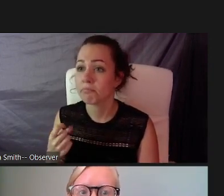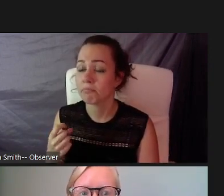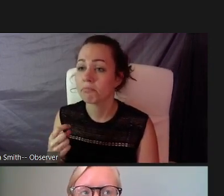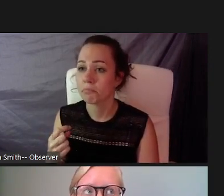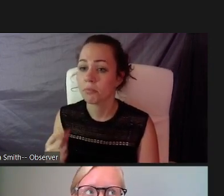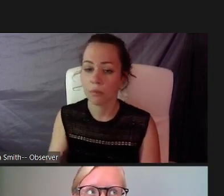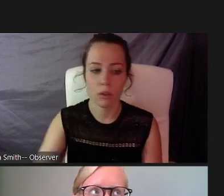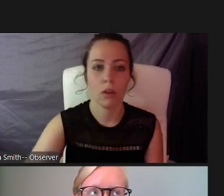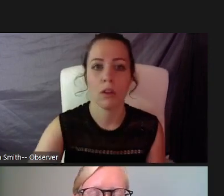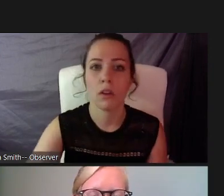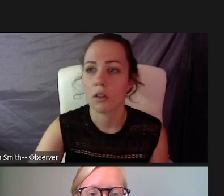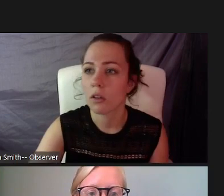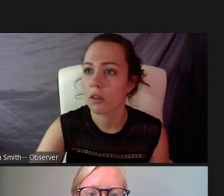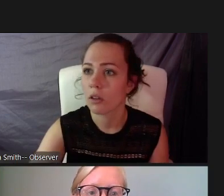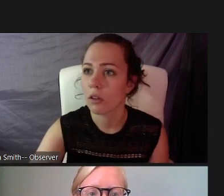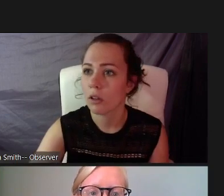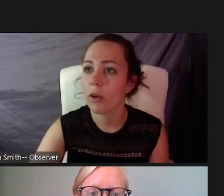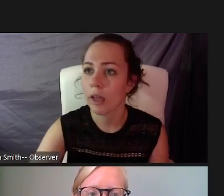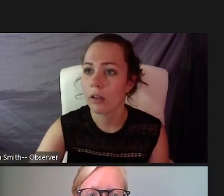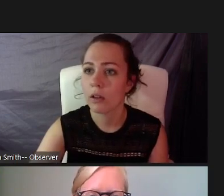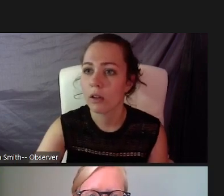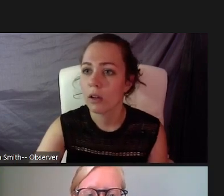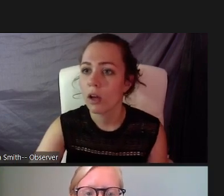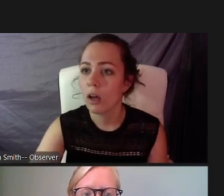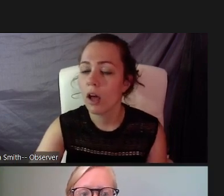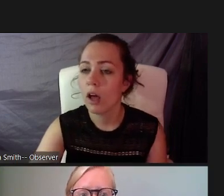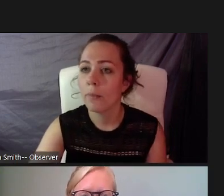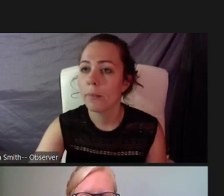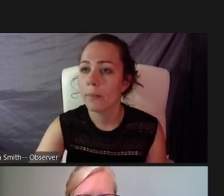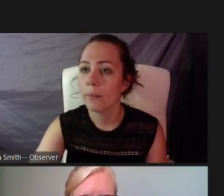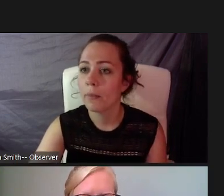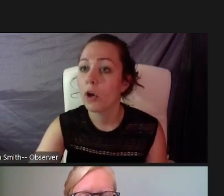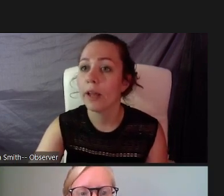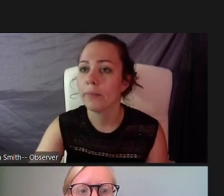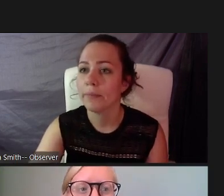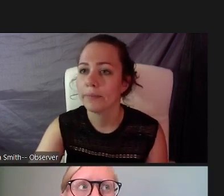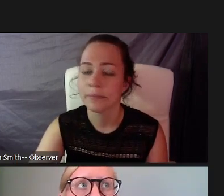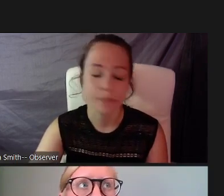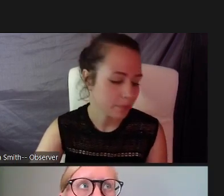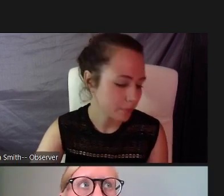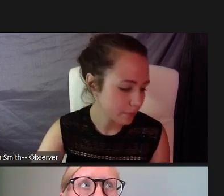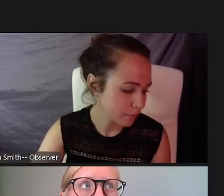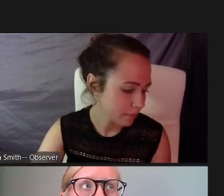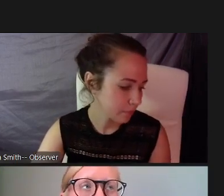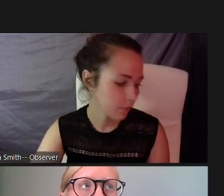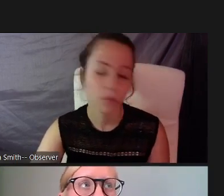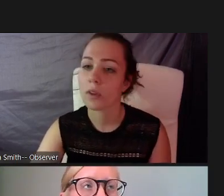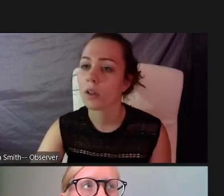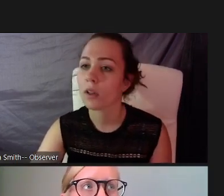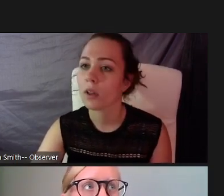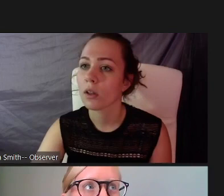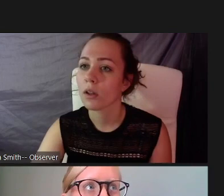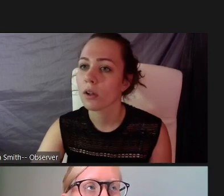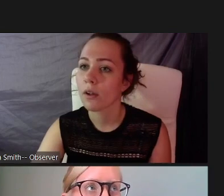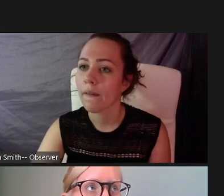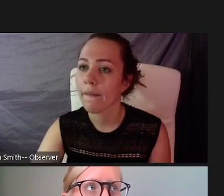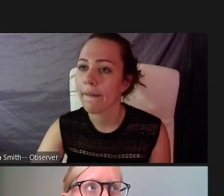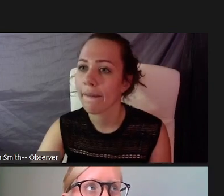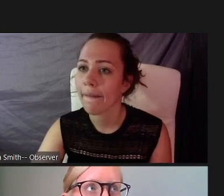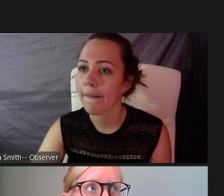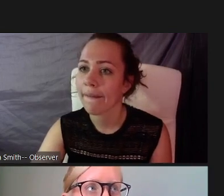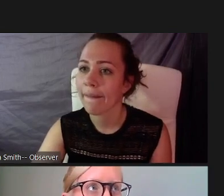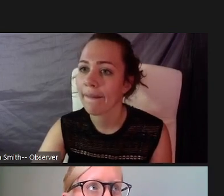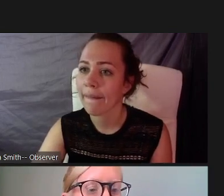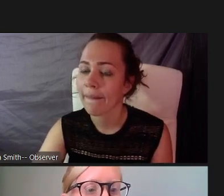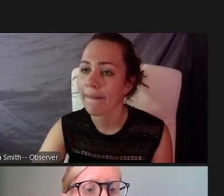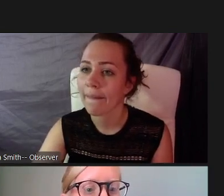a question and 20 minutes. Okay. So I can. Go ahead. Do you want me to? Because I know we talked about a couple different